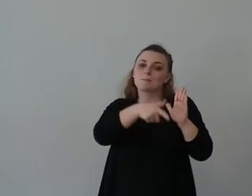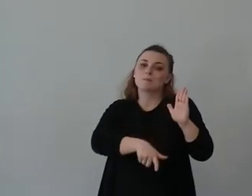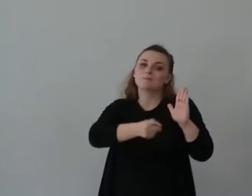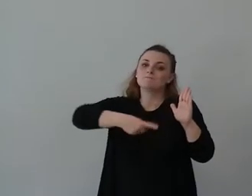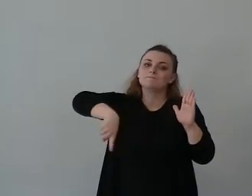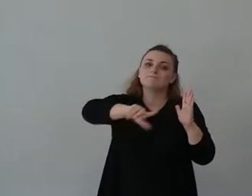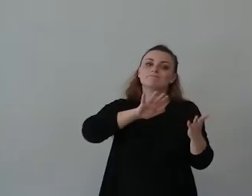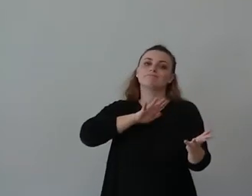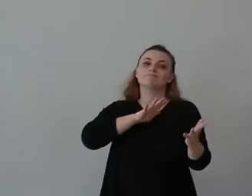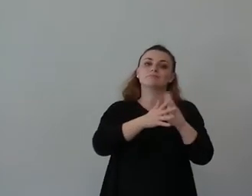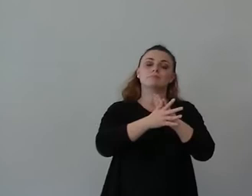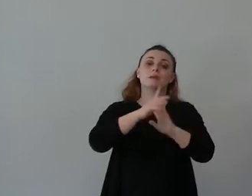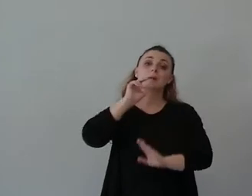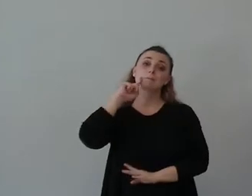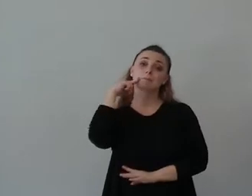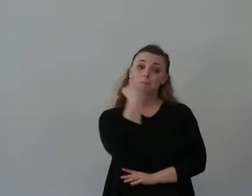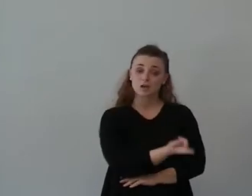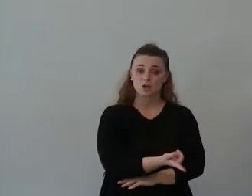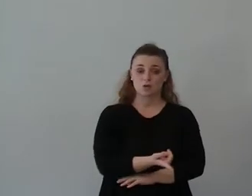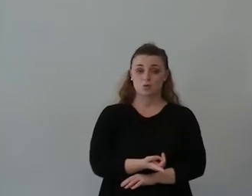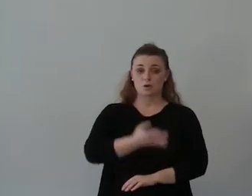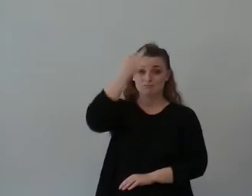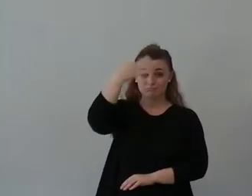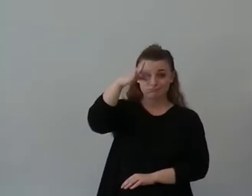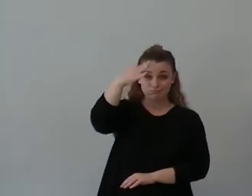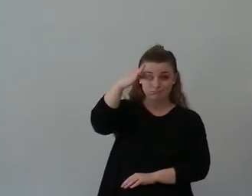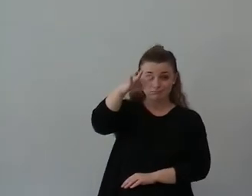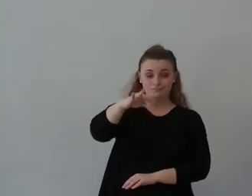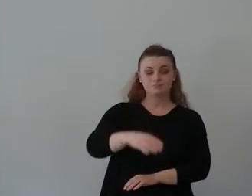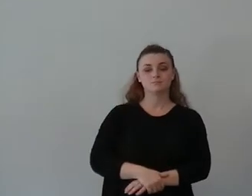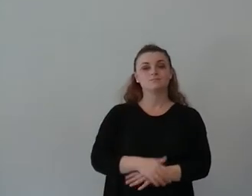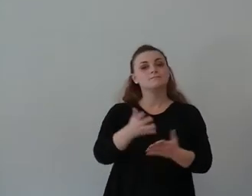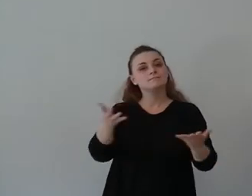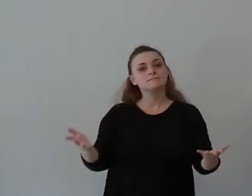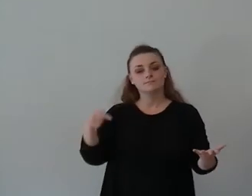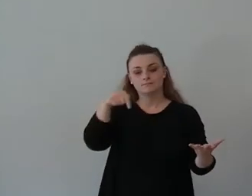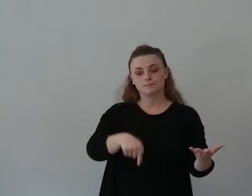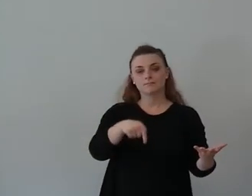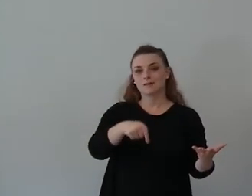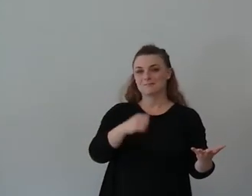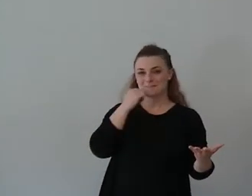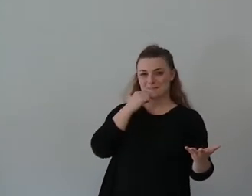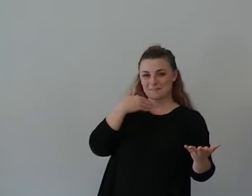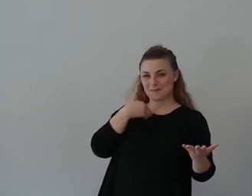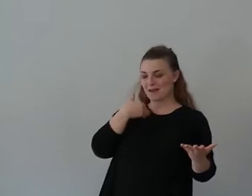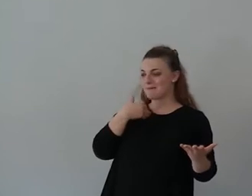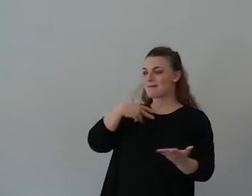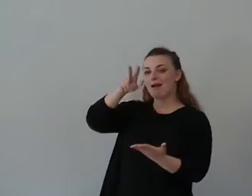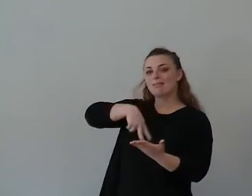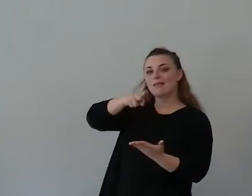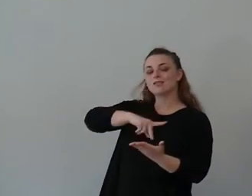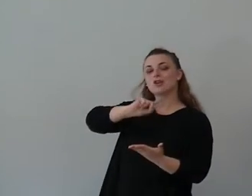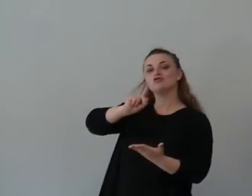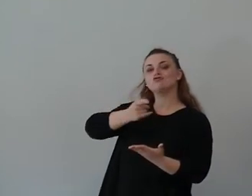English John 15, verses 17 through 19. E adesso mia mamma leggerà dal Vangelo di Giovanni, capitolo